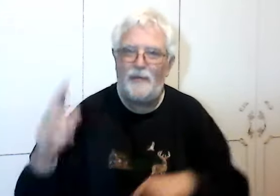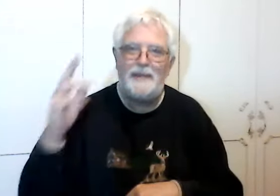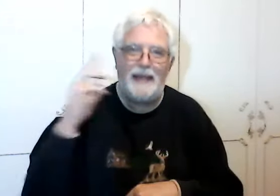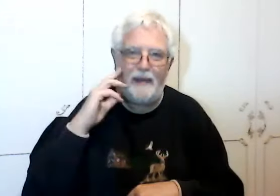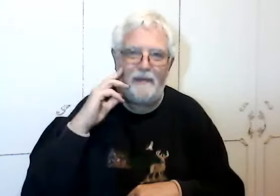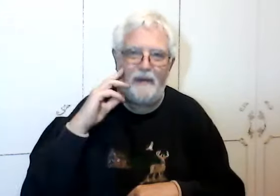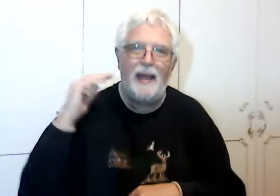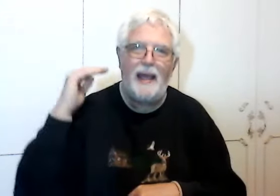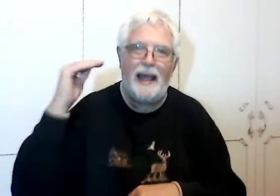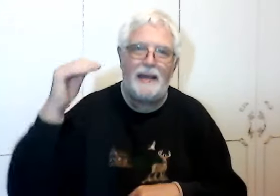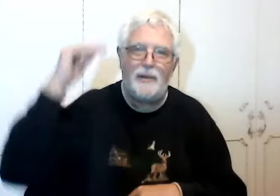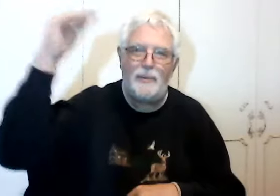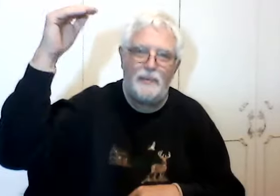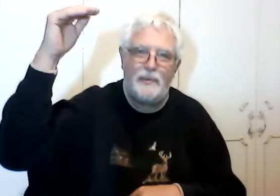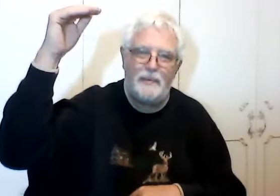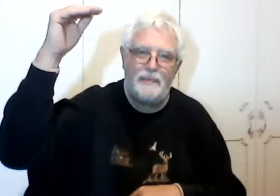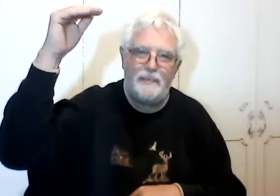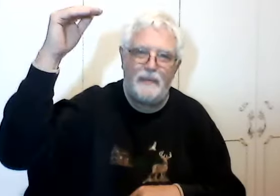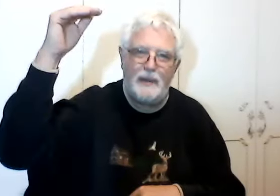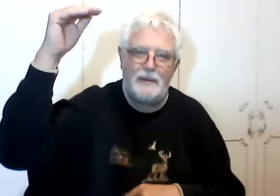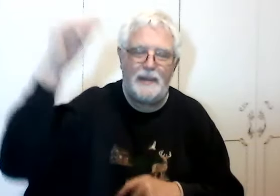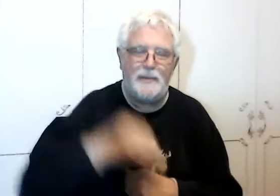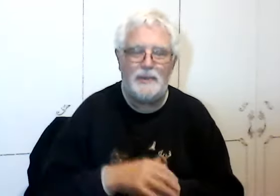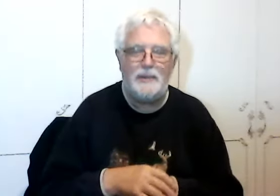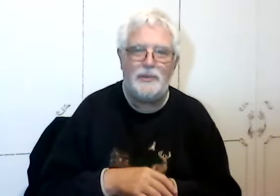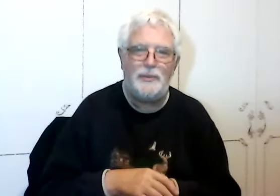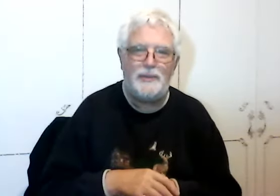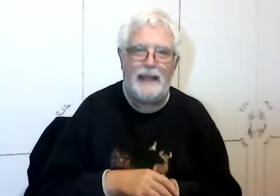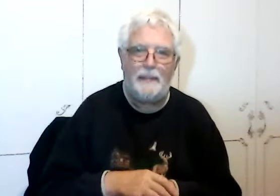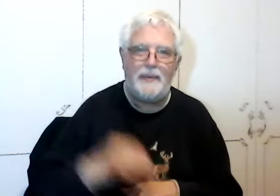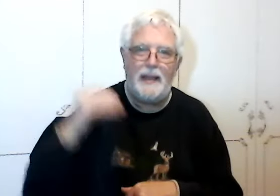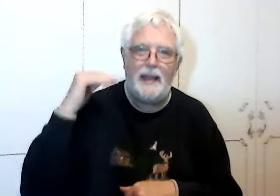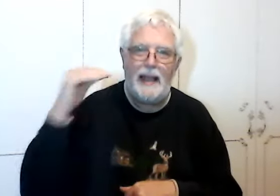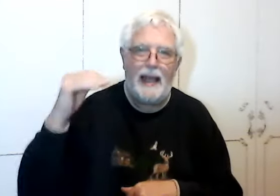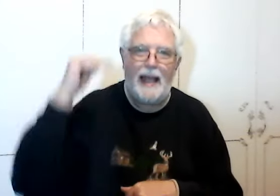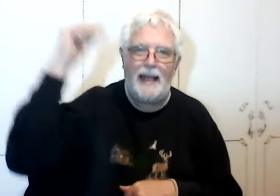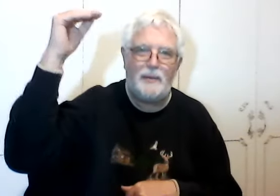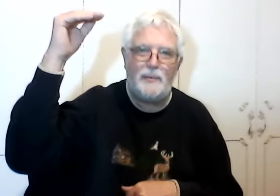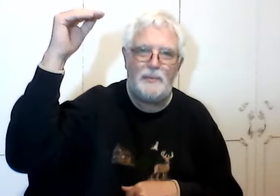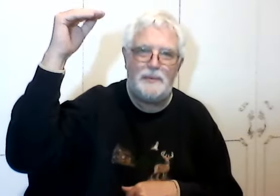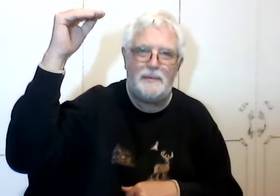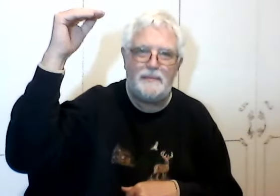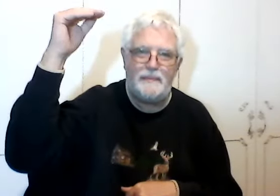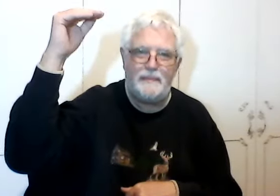deaf adults. So adults goes in 2 steps. Adults.